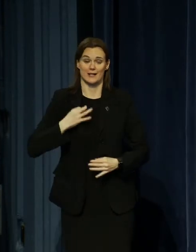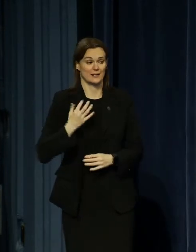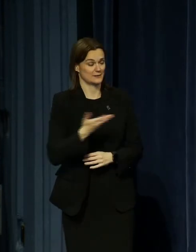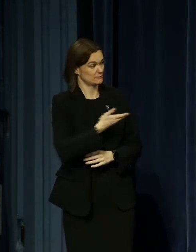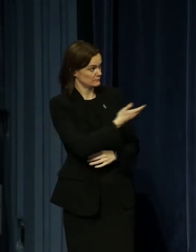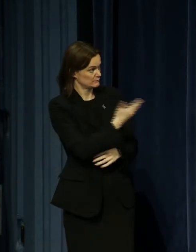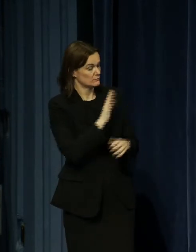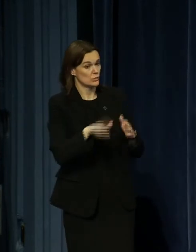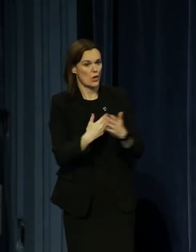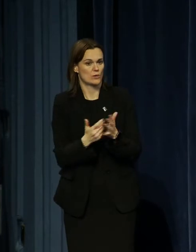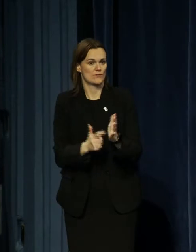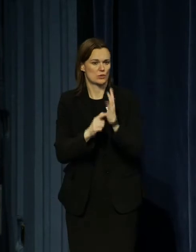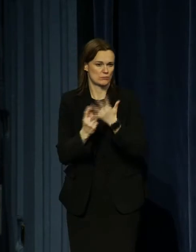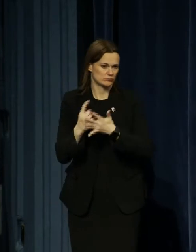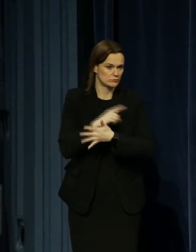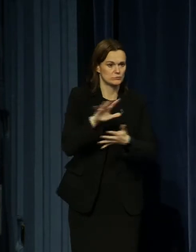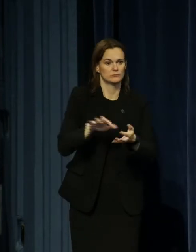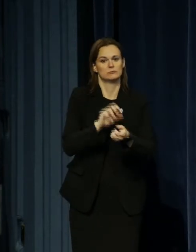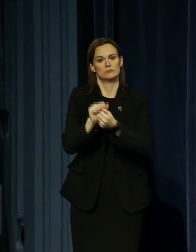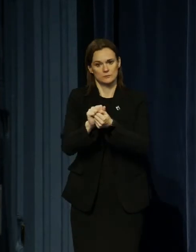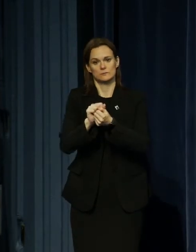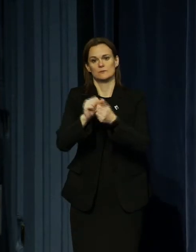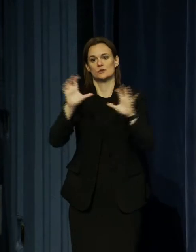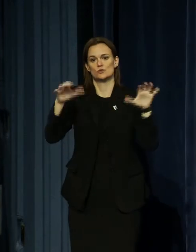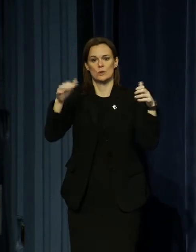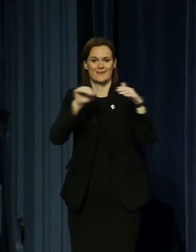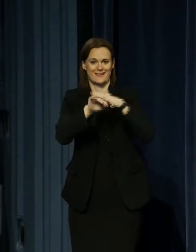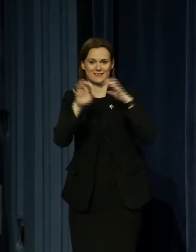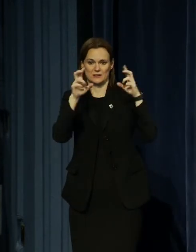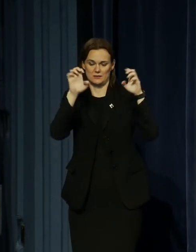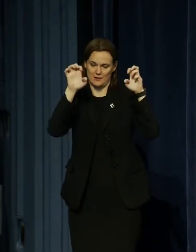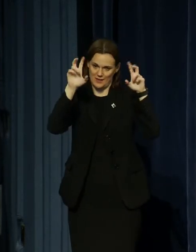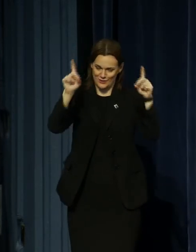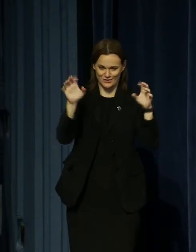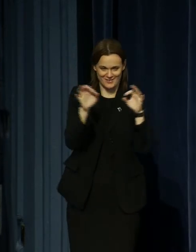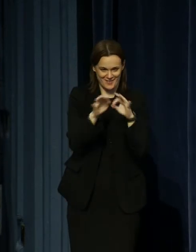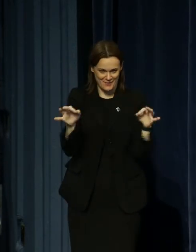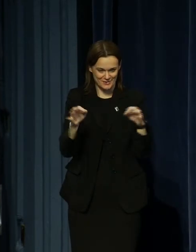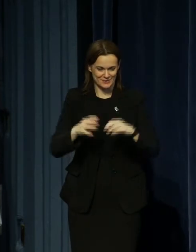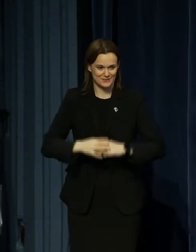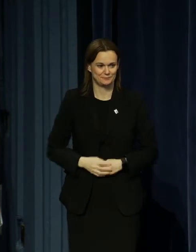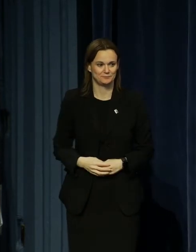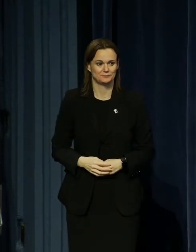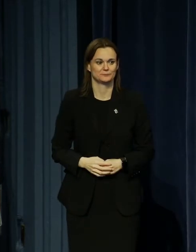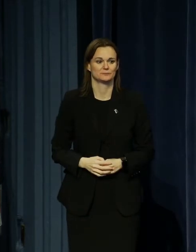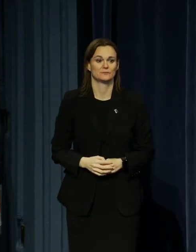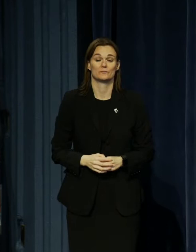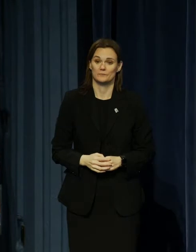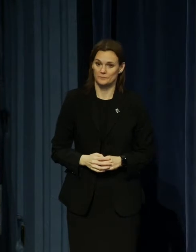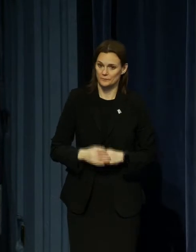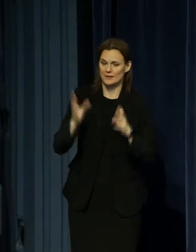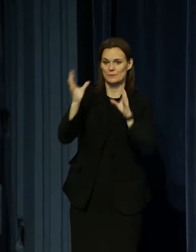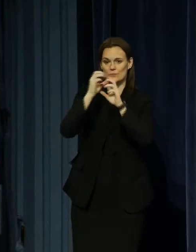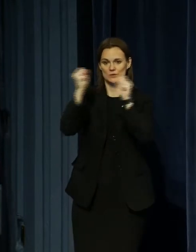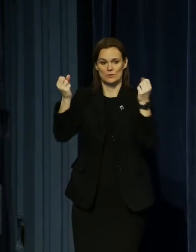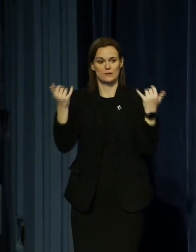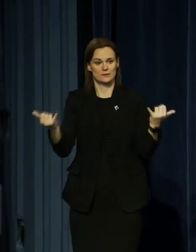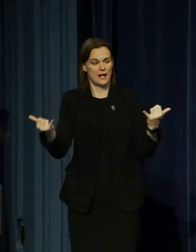the entire Nova Scotia Community College, you need to know just how so proud we are of what you've accomplished over a